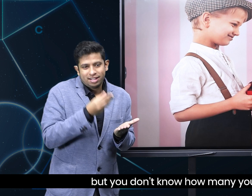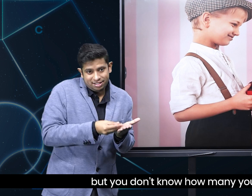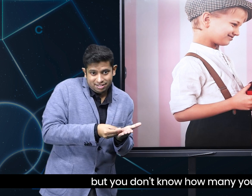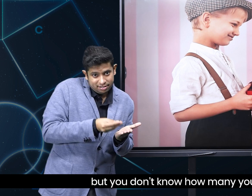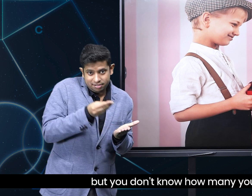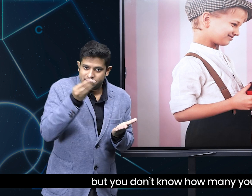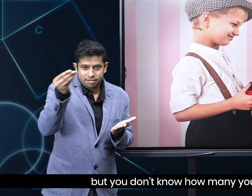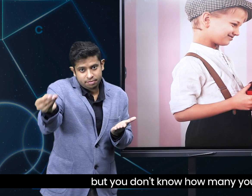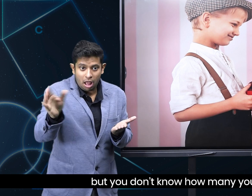left.